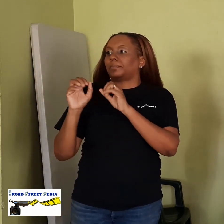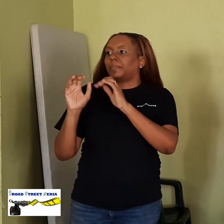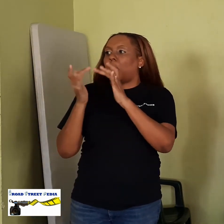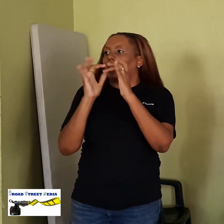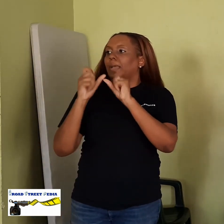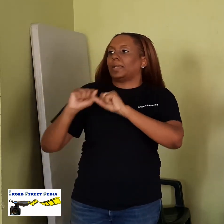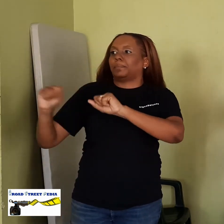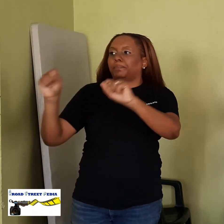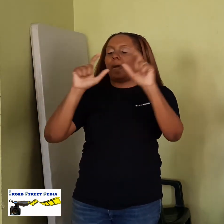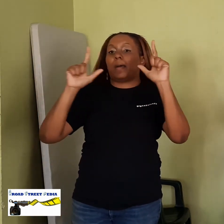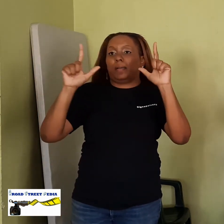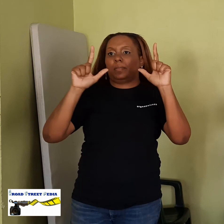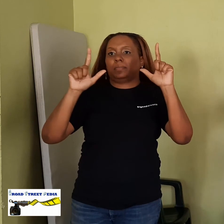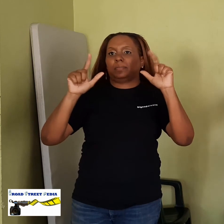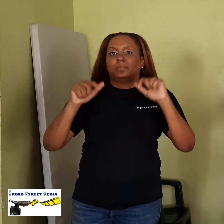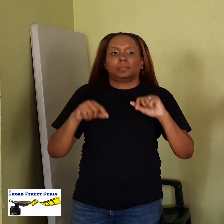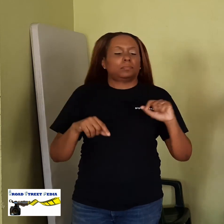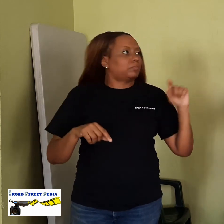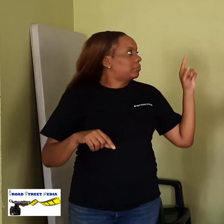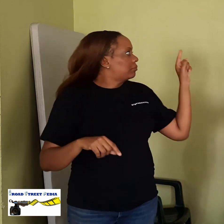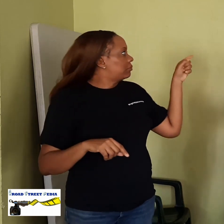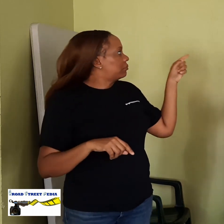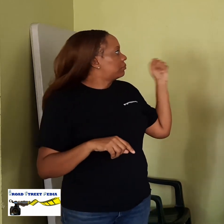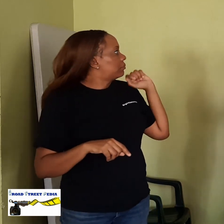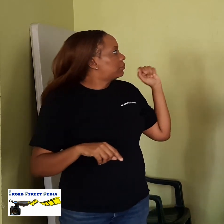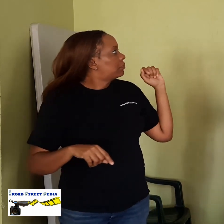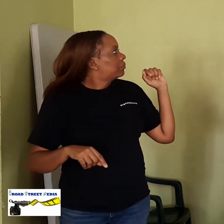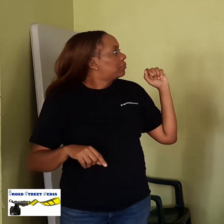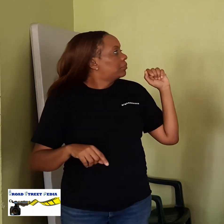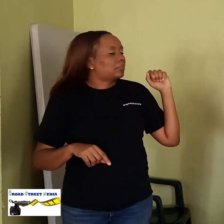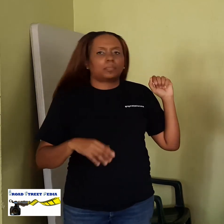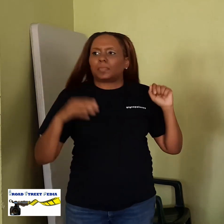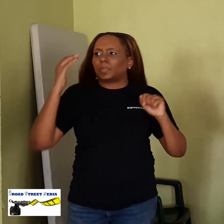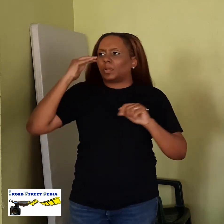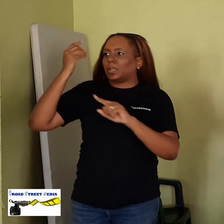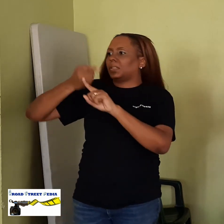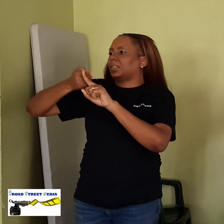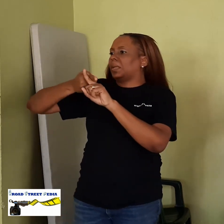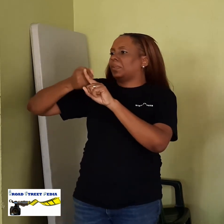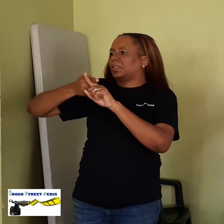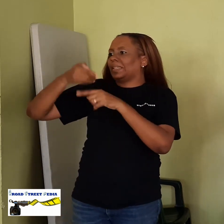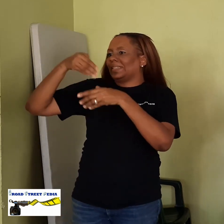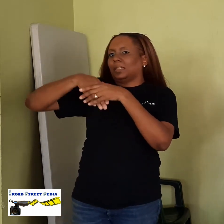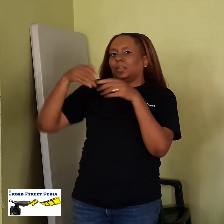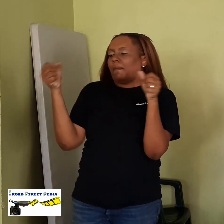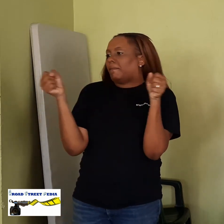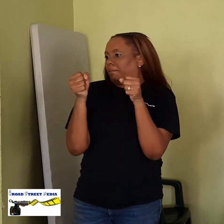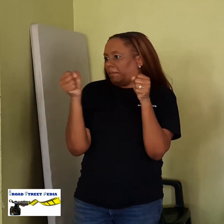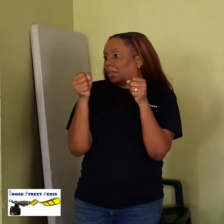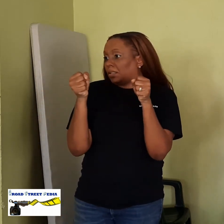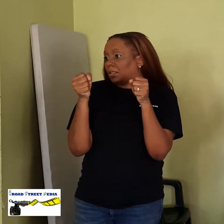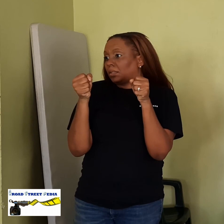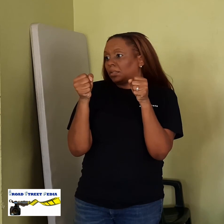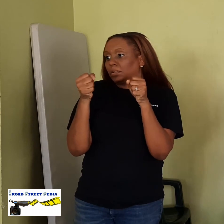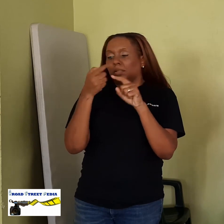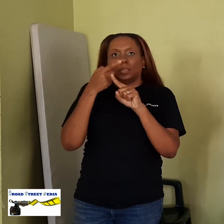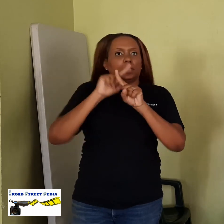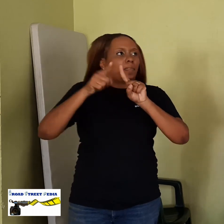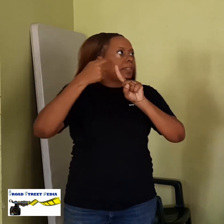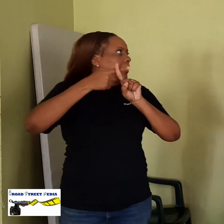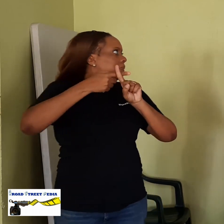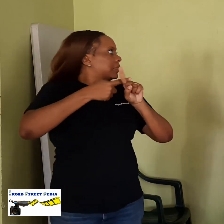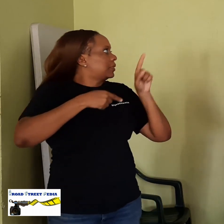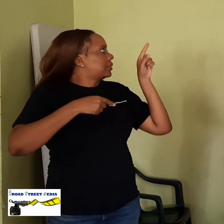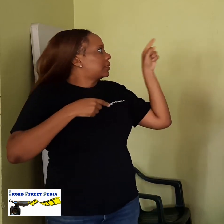chart. This chart is actually is telling you the temperatures that your crops are supposed to be stored at, so they